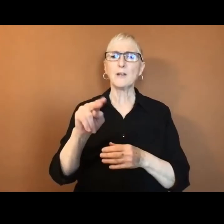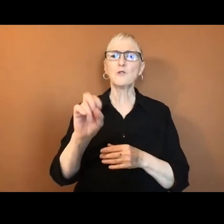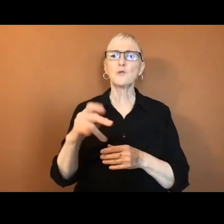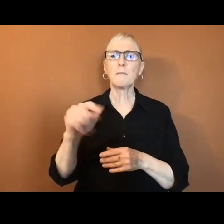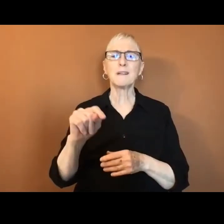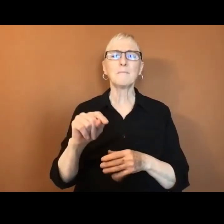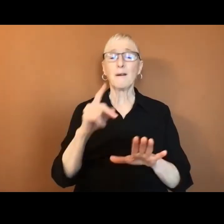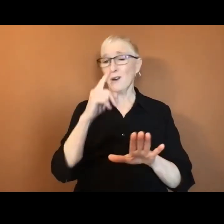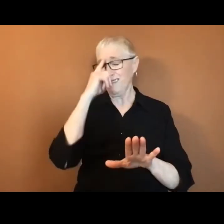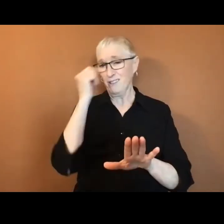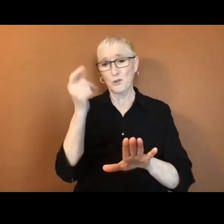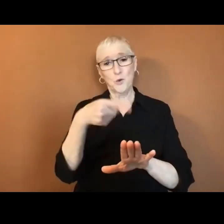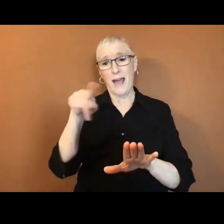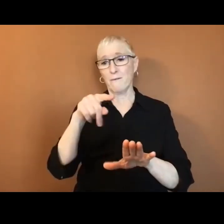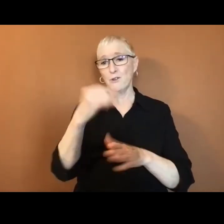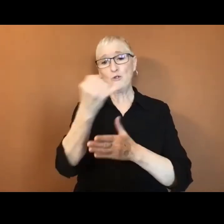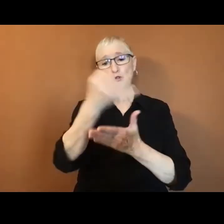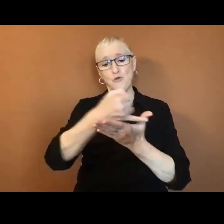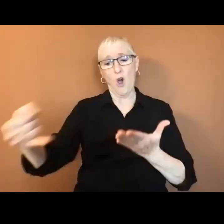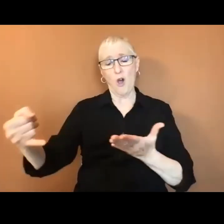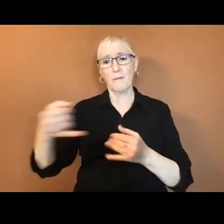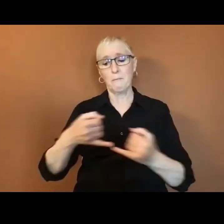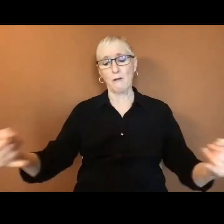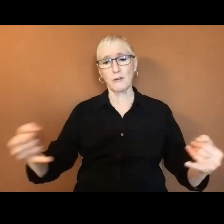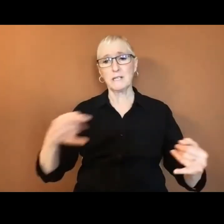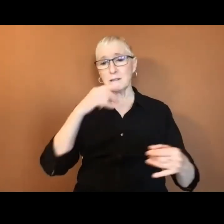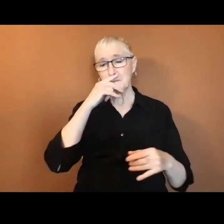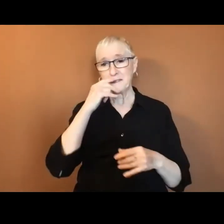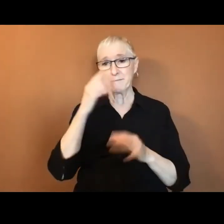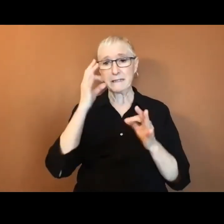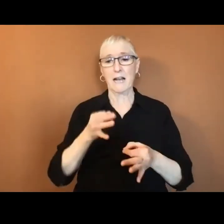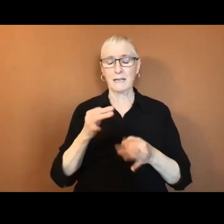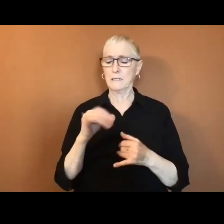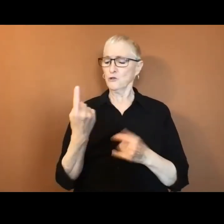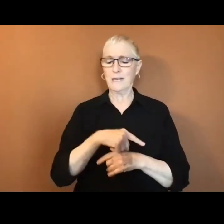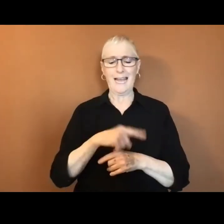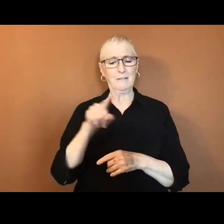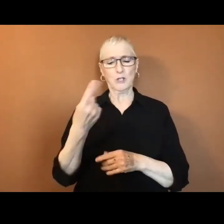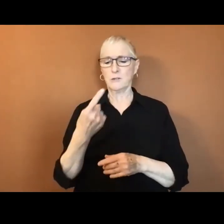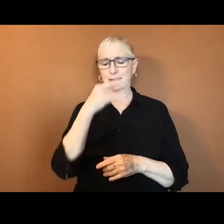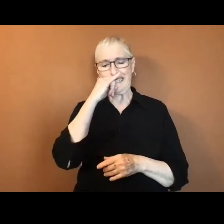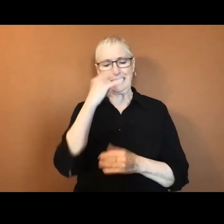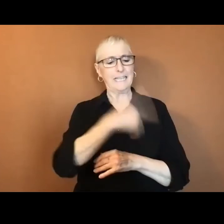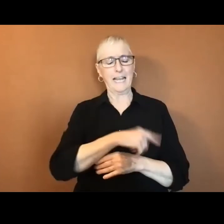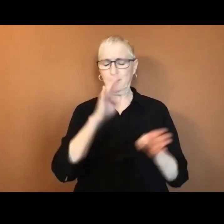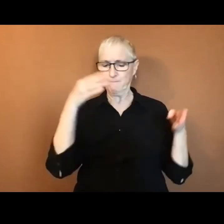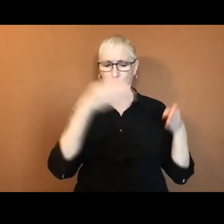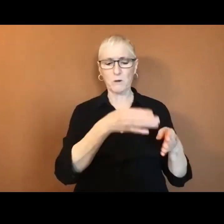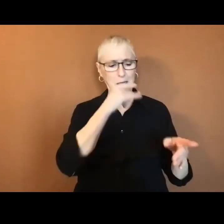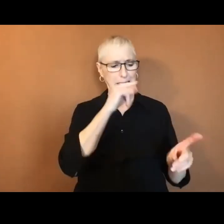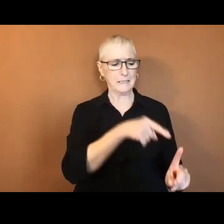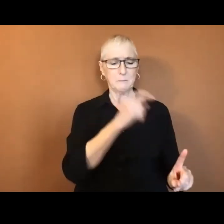draw those boundaries and really make sure that, yep, today's totally kid day. That's all we're focusing